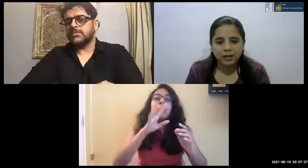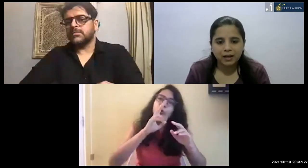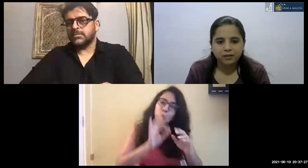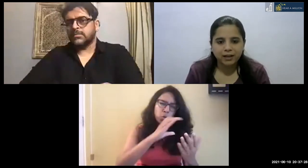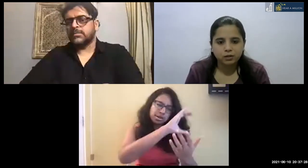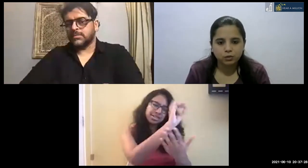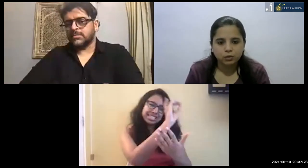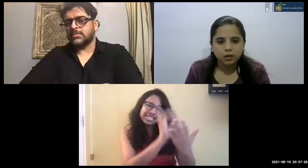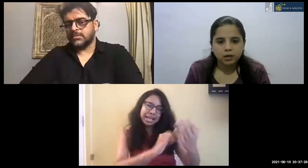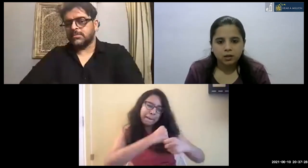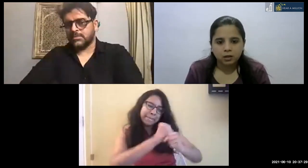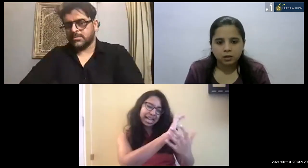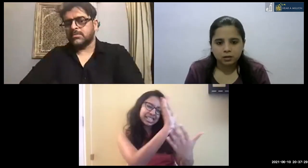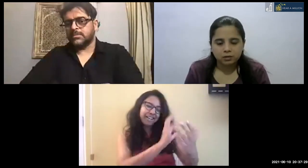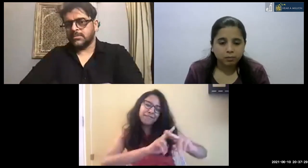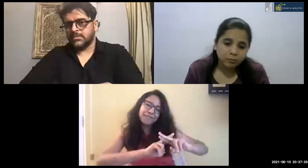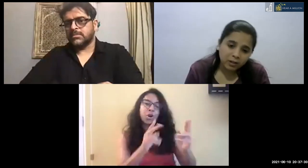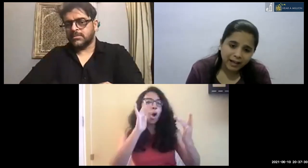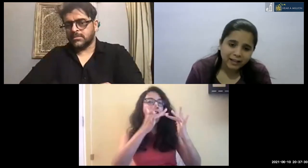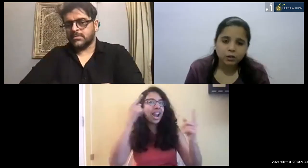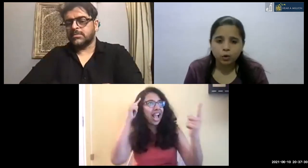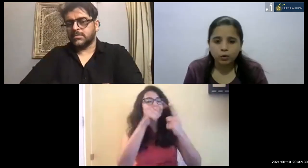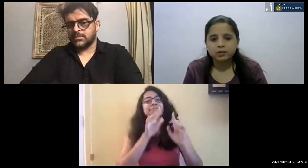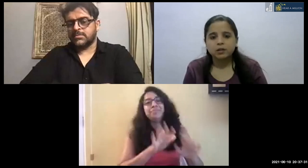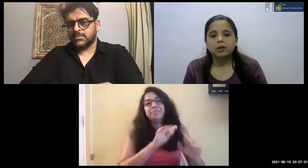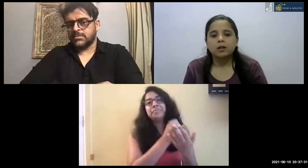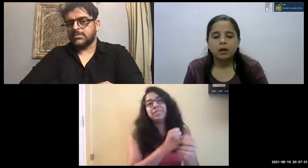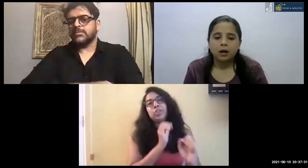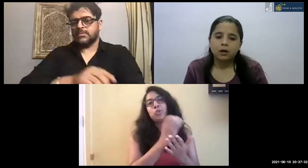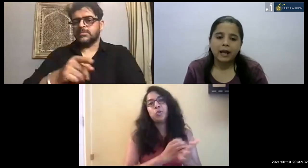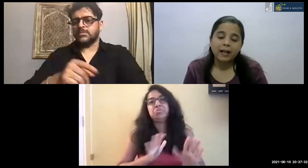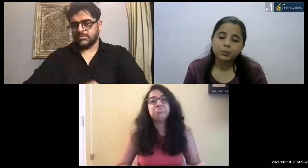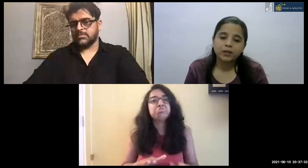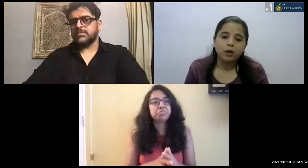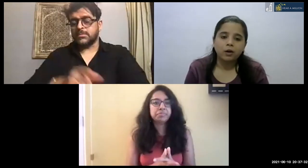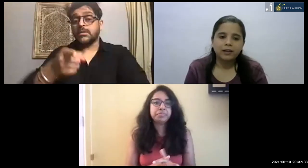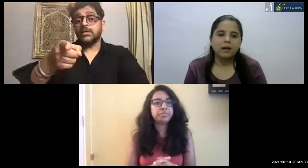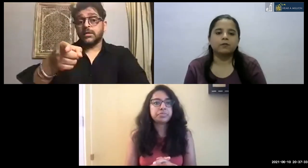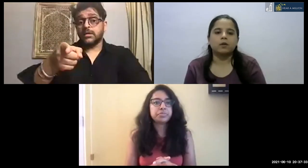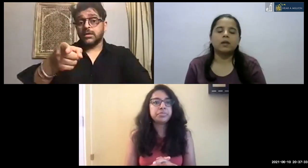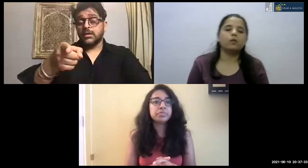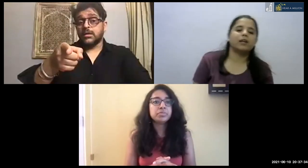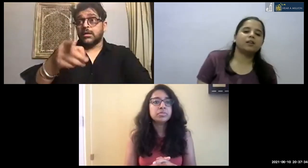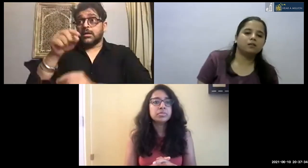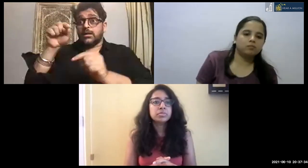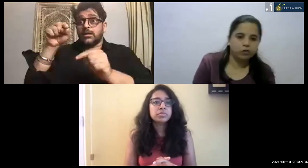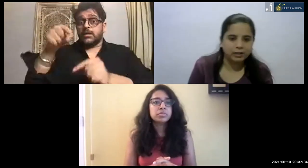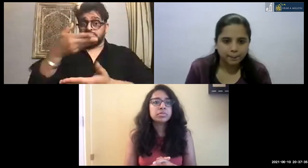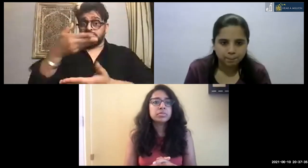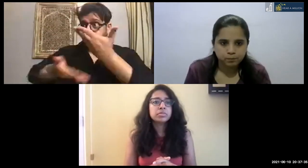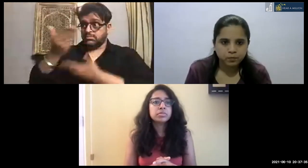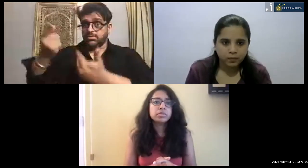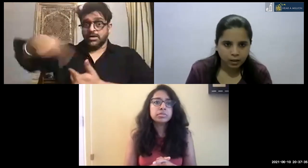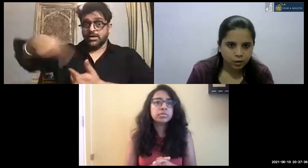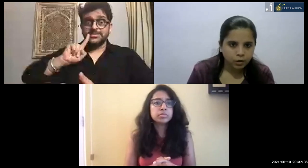So we are trying to designing the course as per the online platform, how we can train